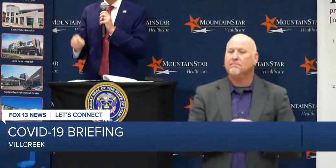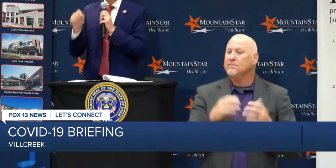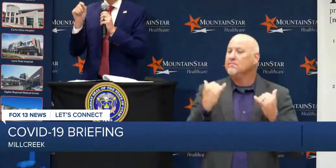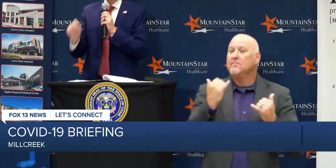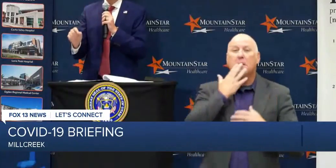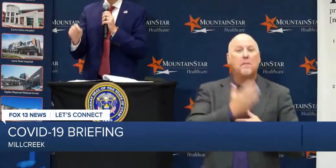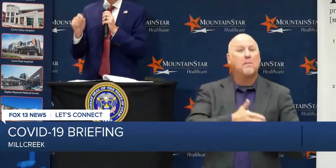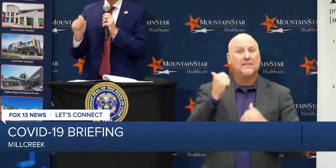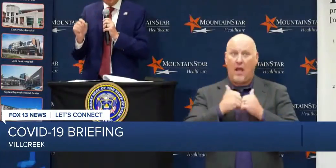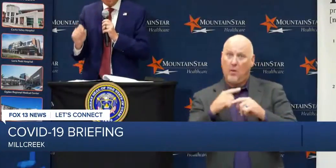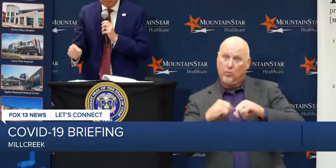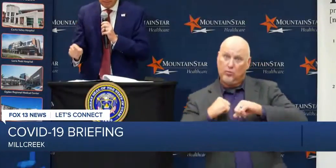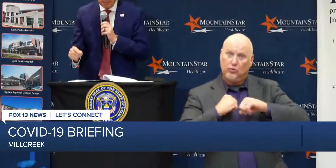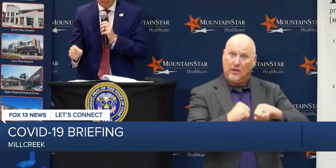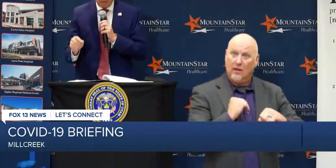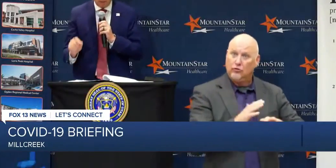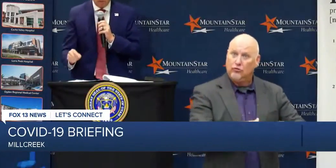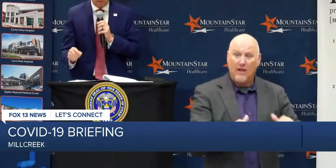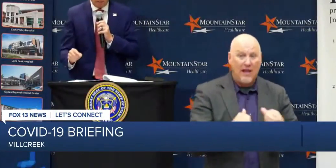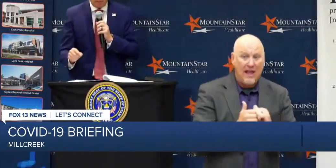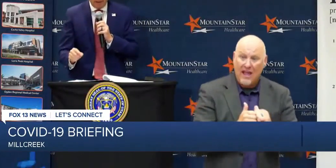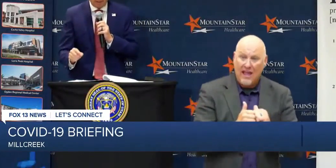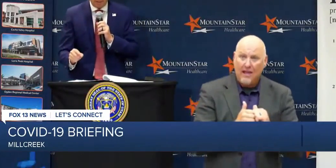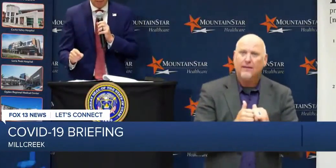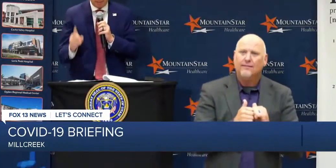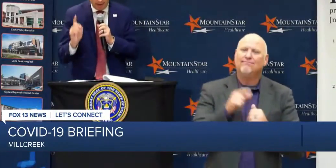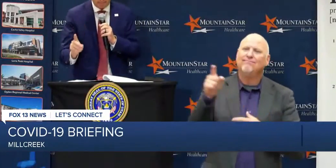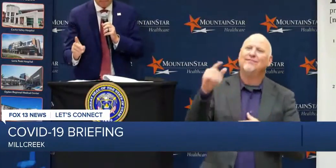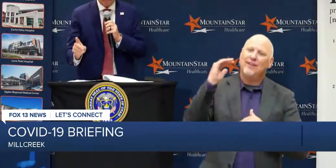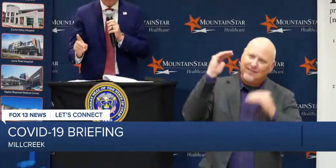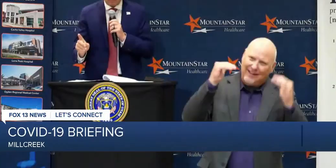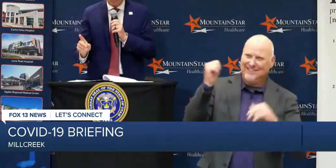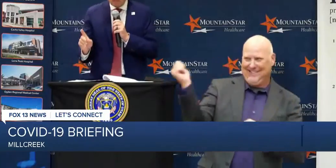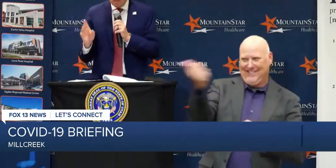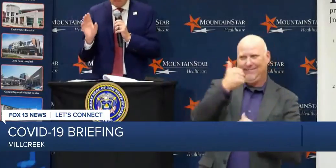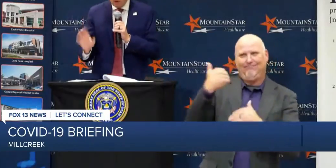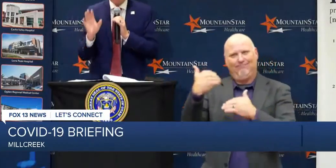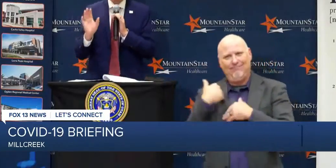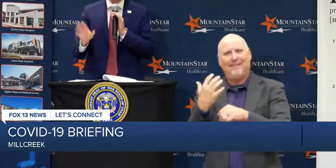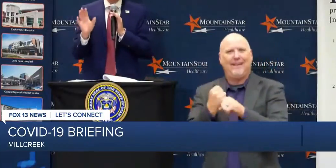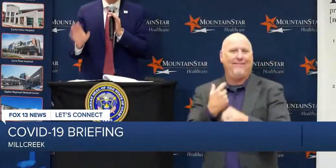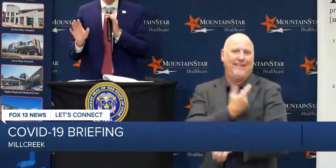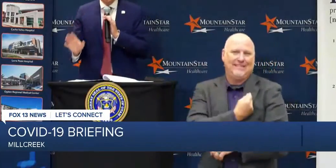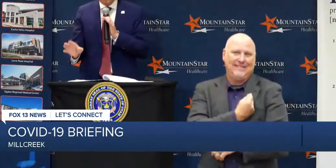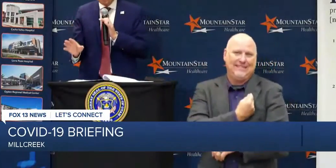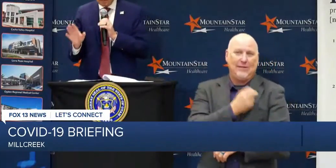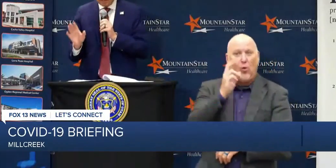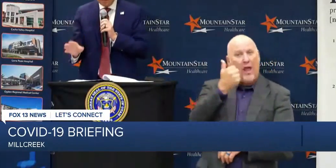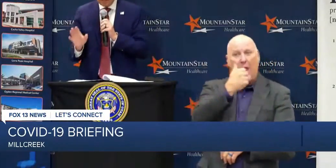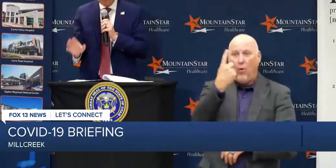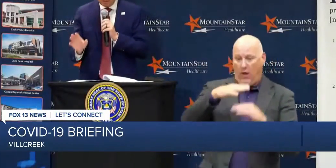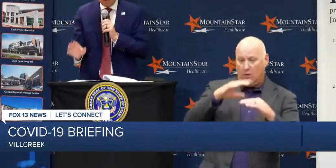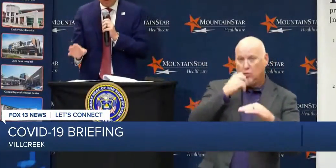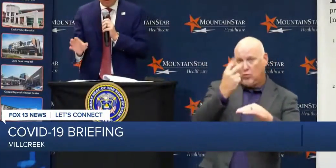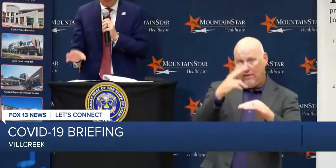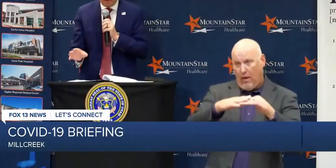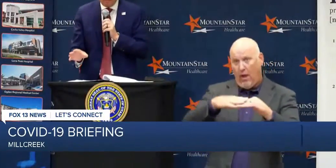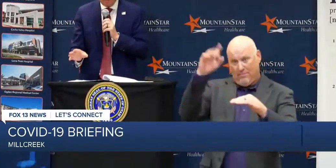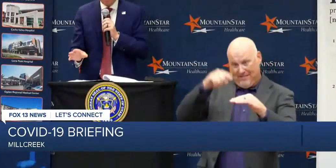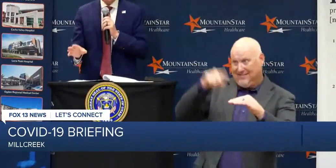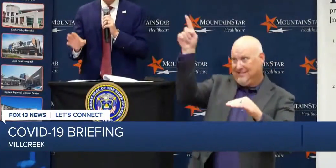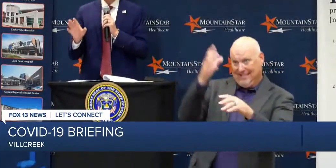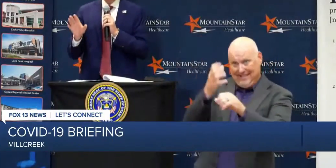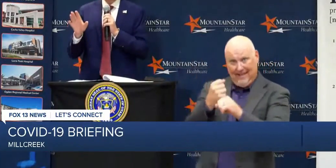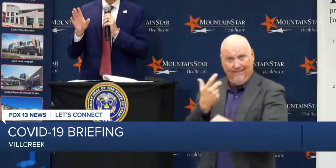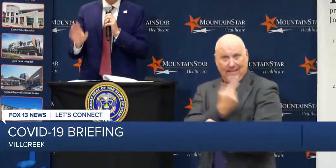vaccinated. So please, please, please, adults, get vaccinated. Now, there are some COVID risks to kids under 12 and